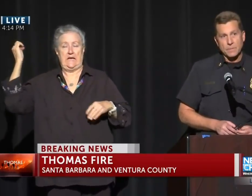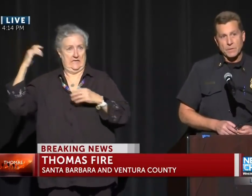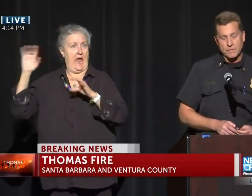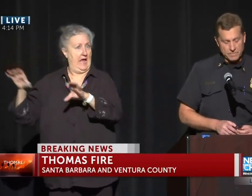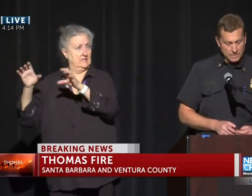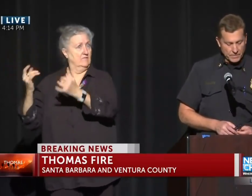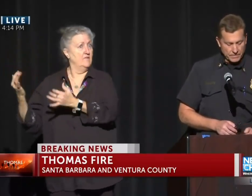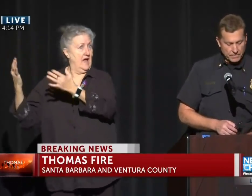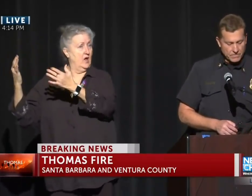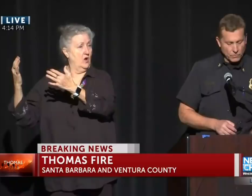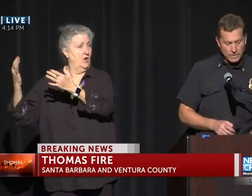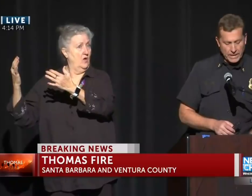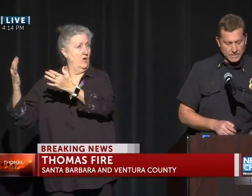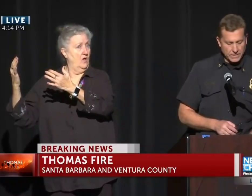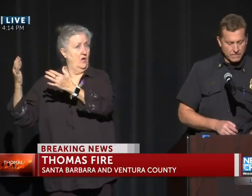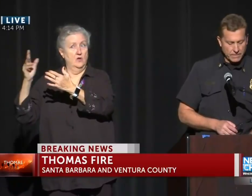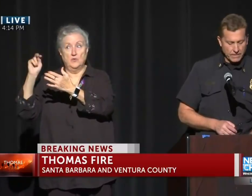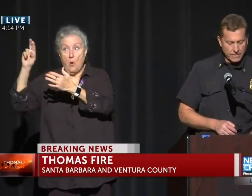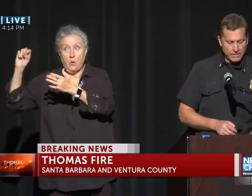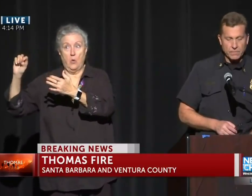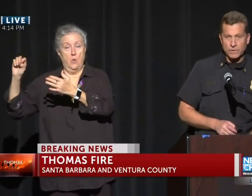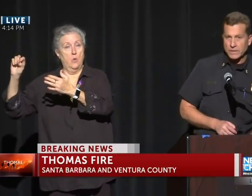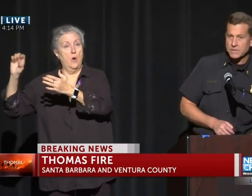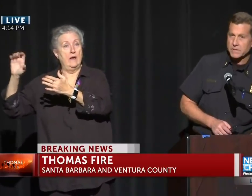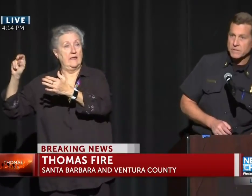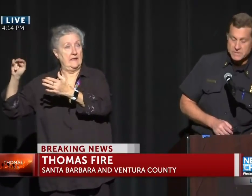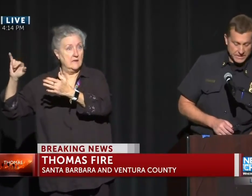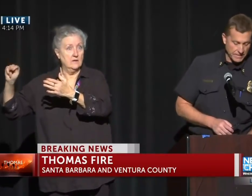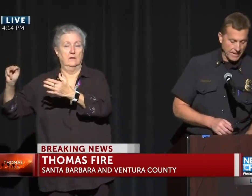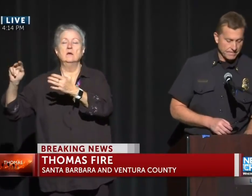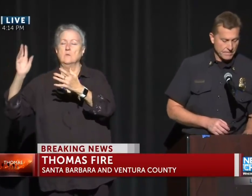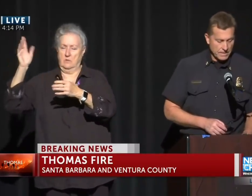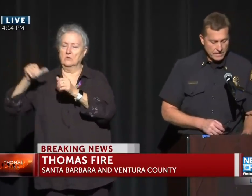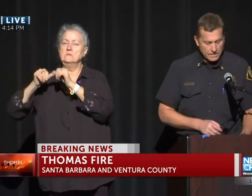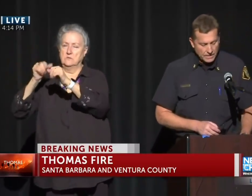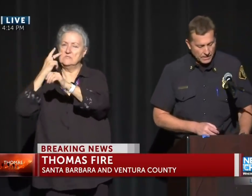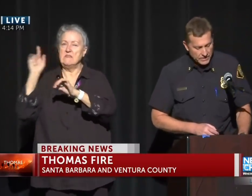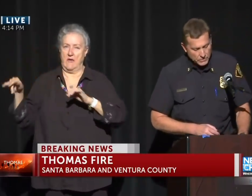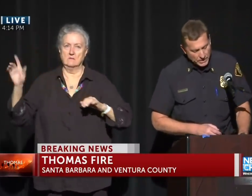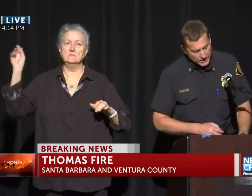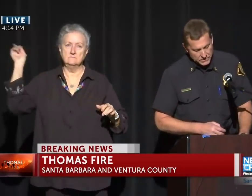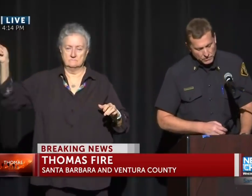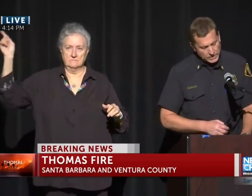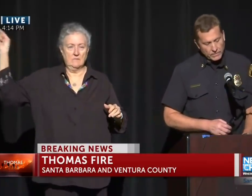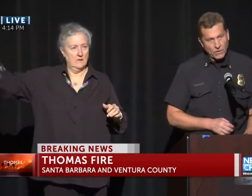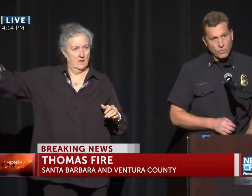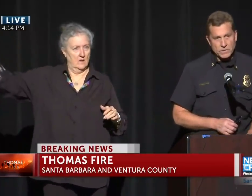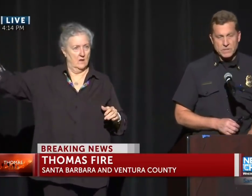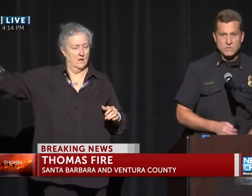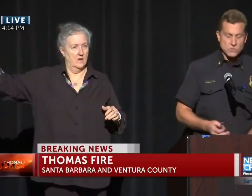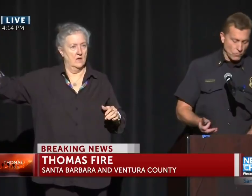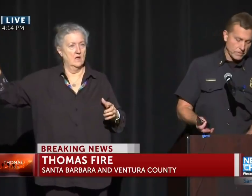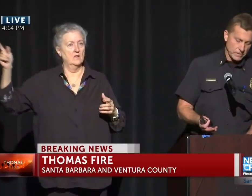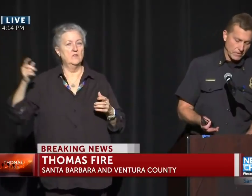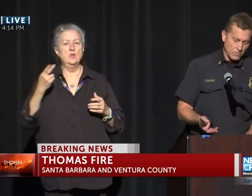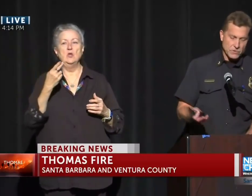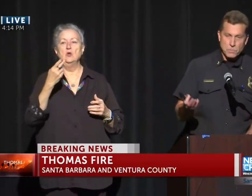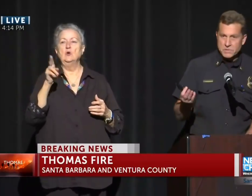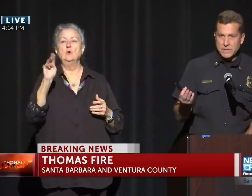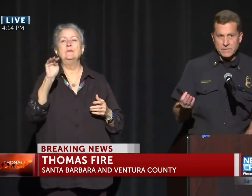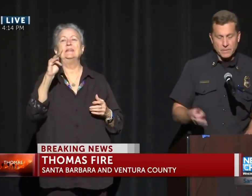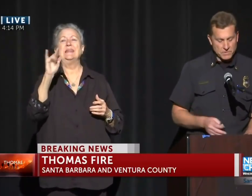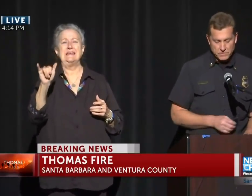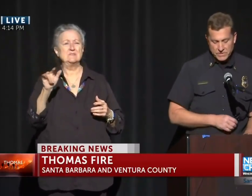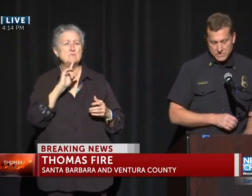up on Toro Canyon area, and we're going to continue to see that. The humidity is really low. It's historically